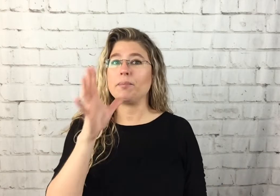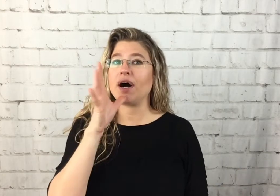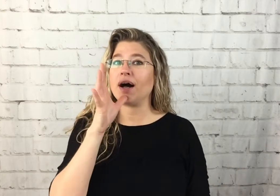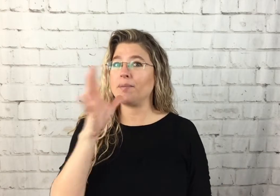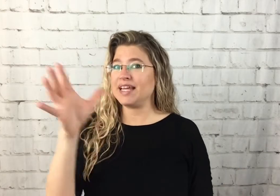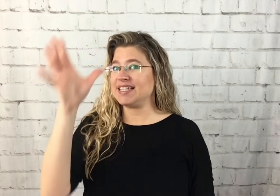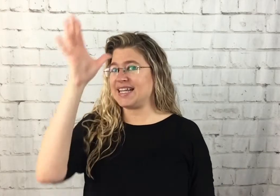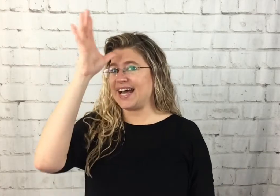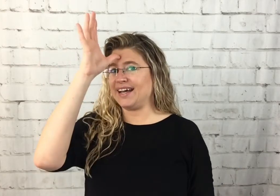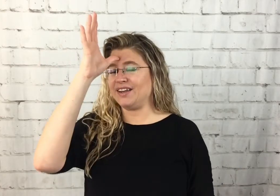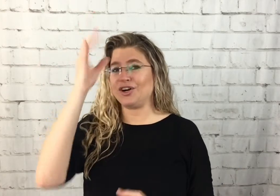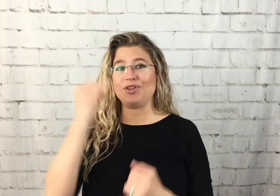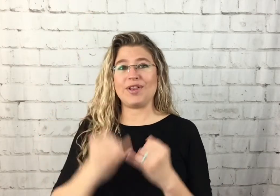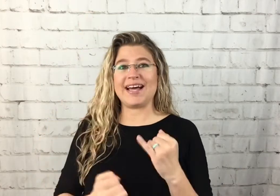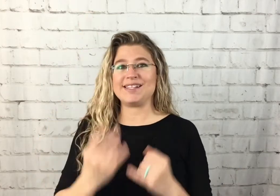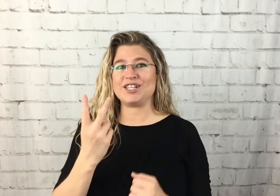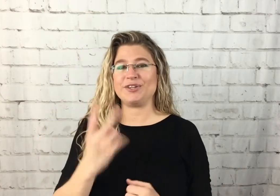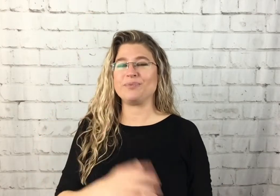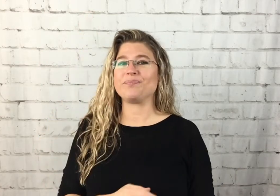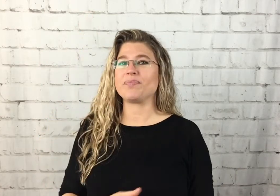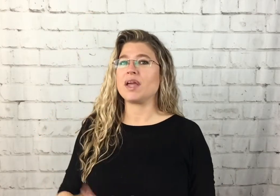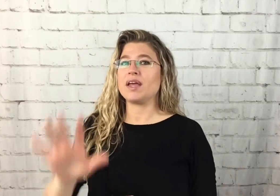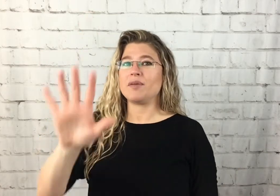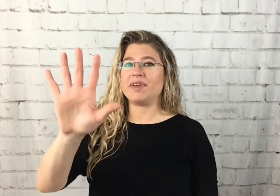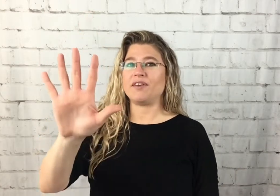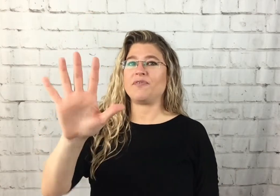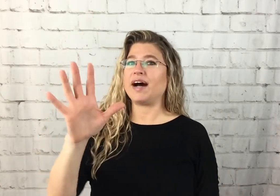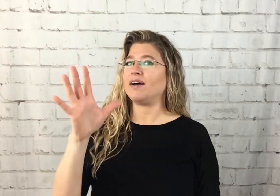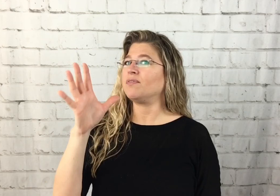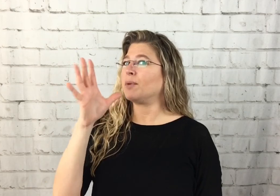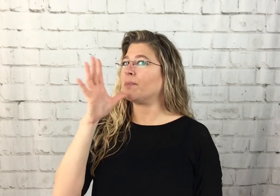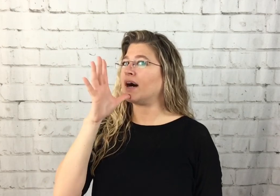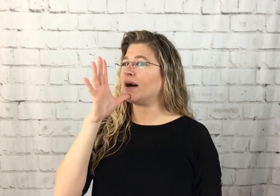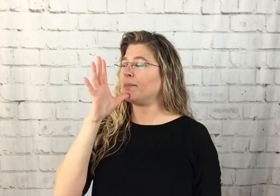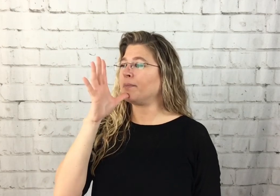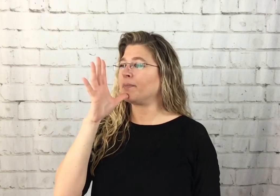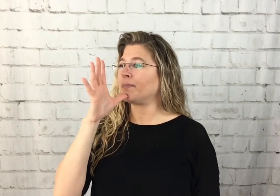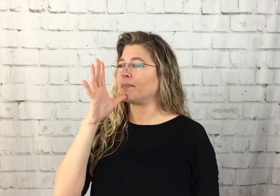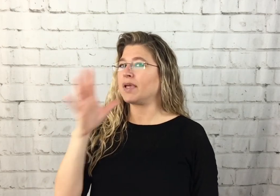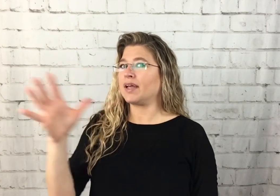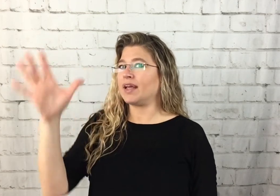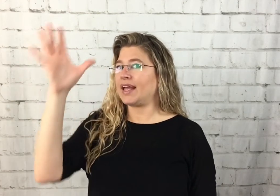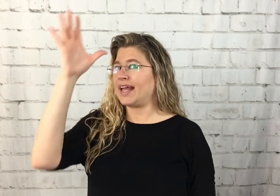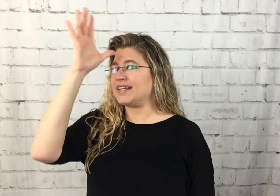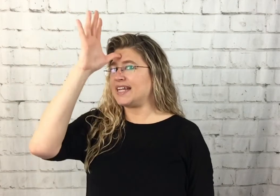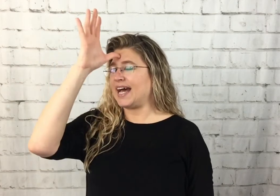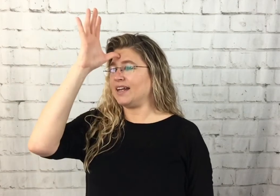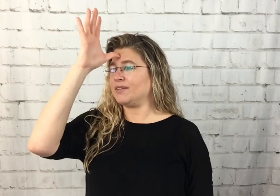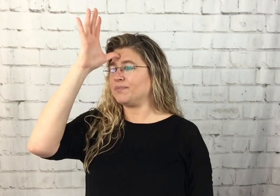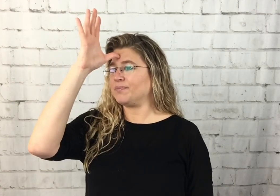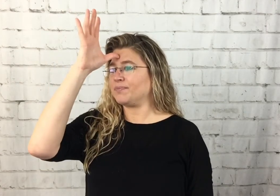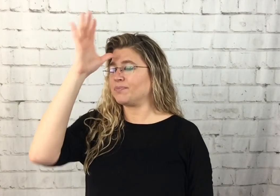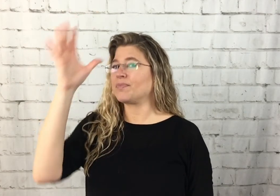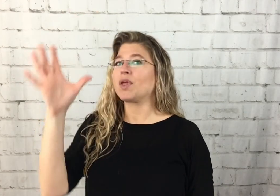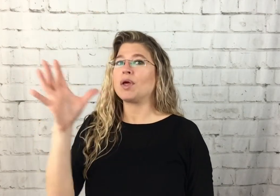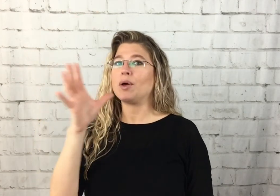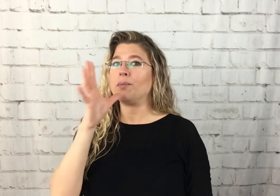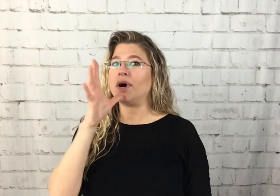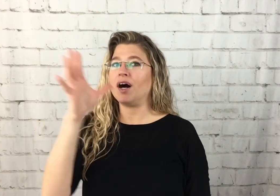Mom and dad are the last 2. Make a 5, mom and dad. Mom